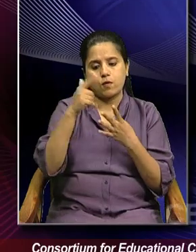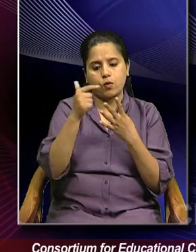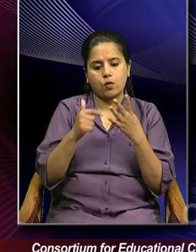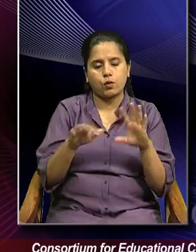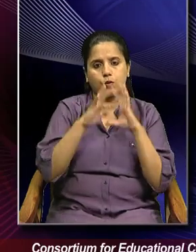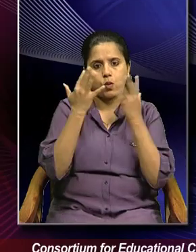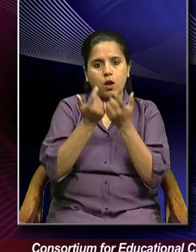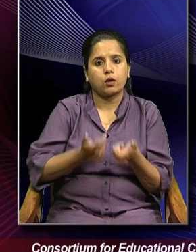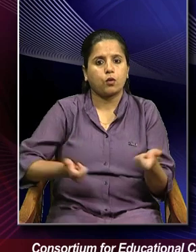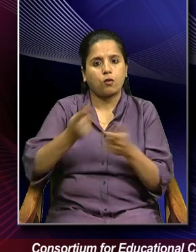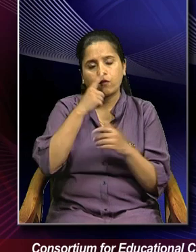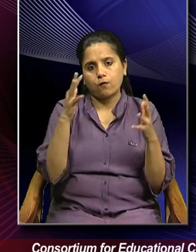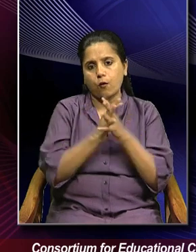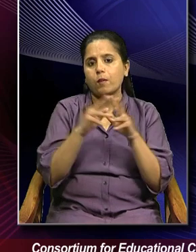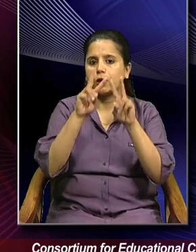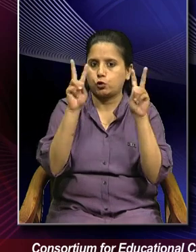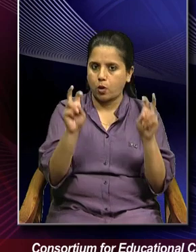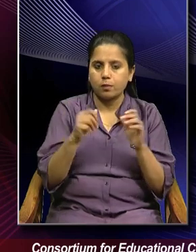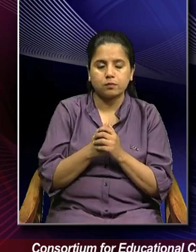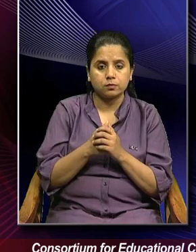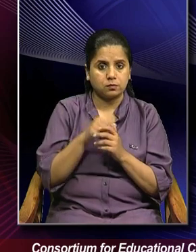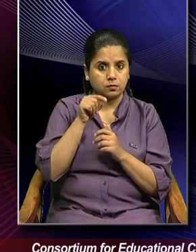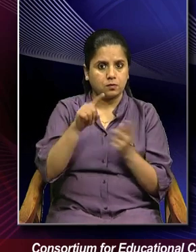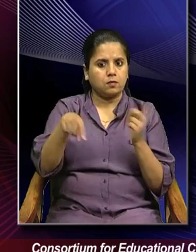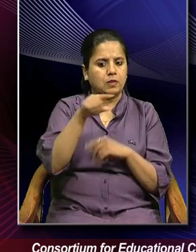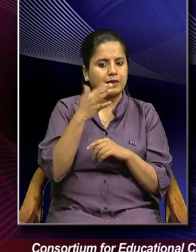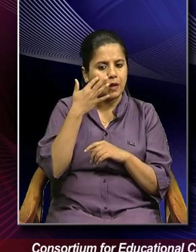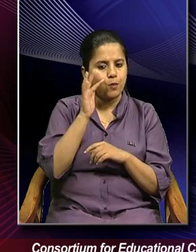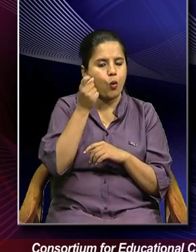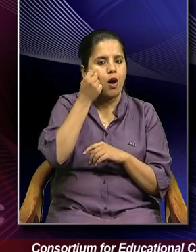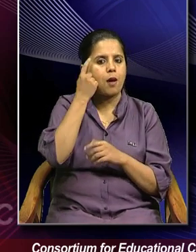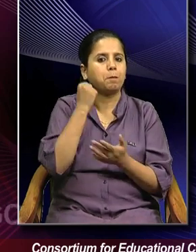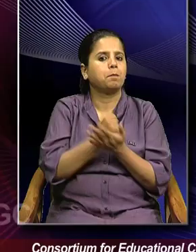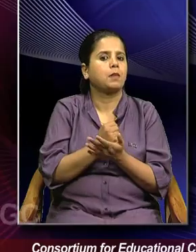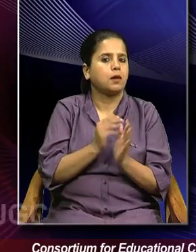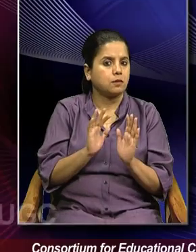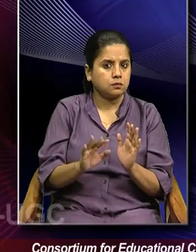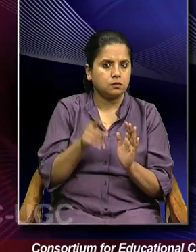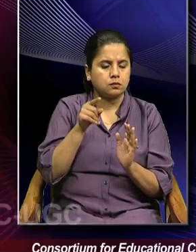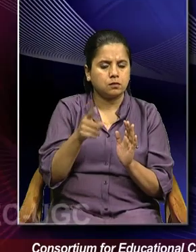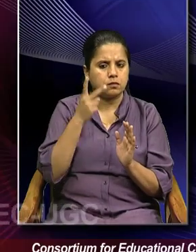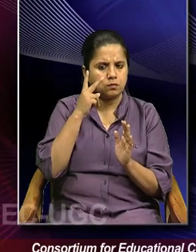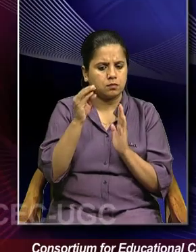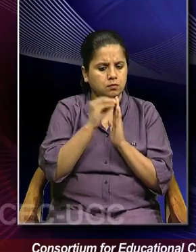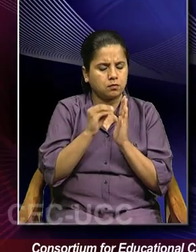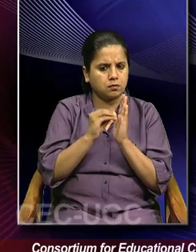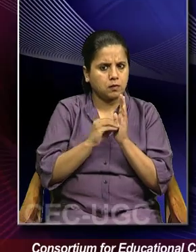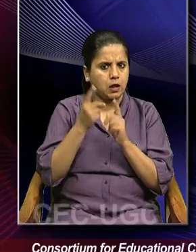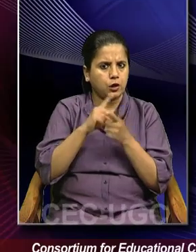world conferences on women. This becomes important to understand, dear learners, to map down the